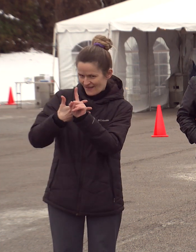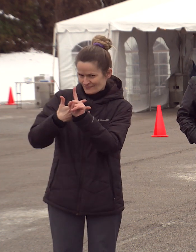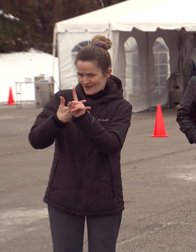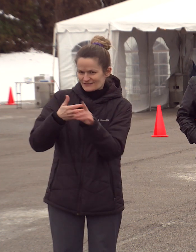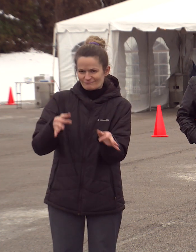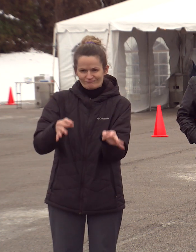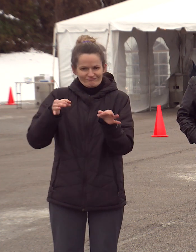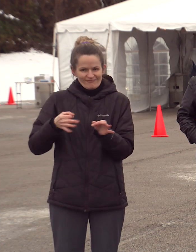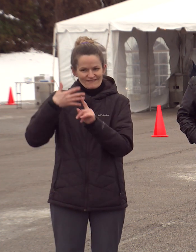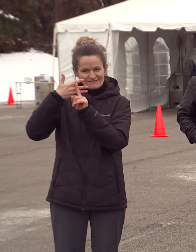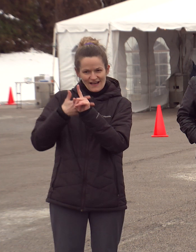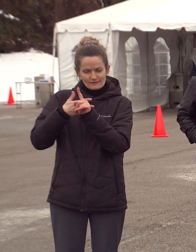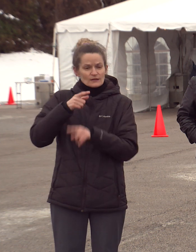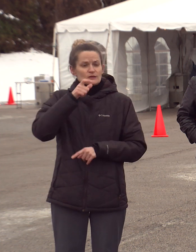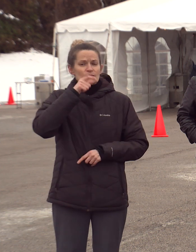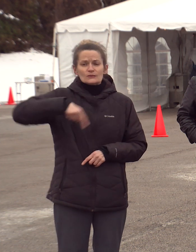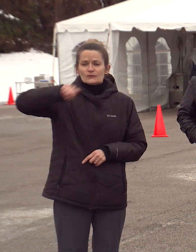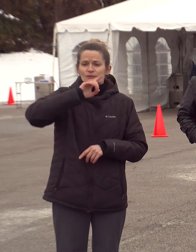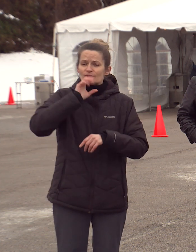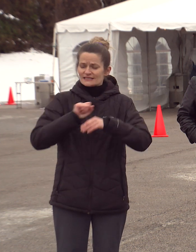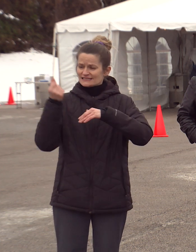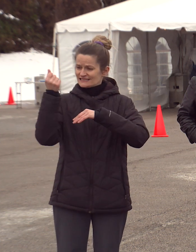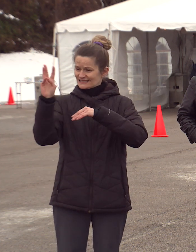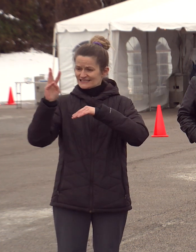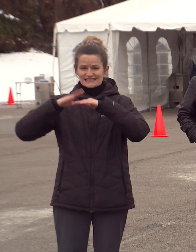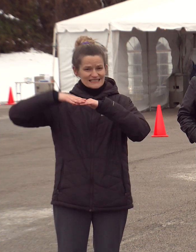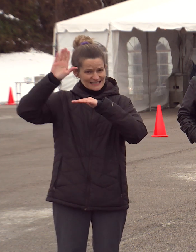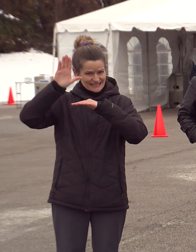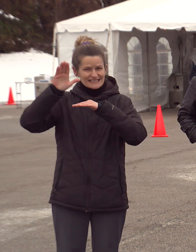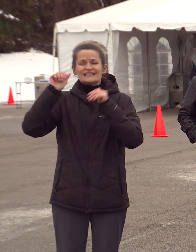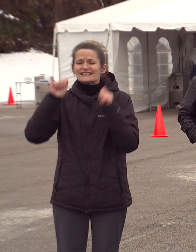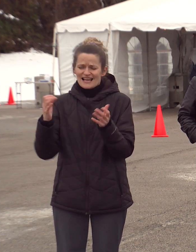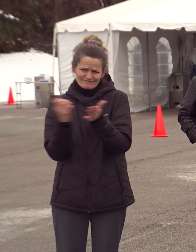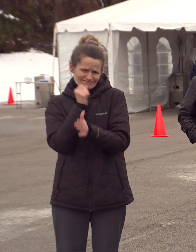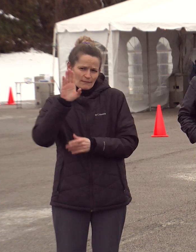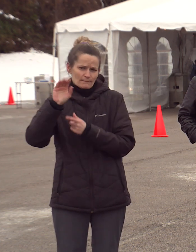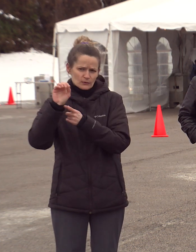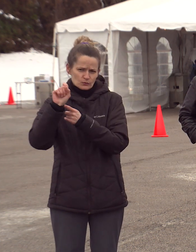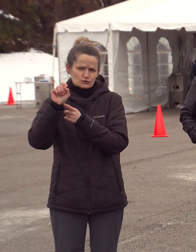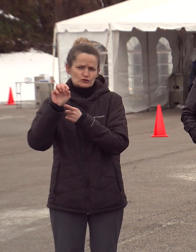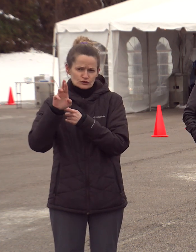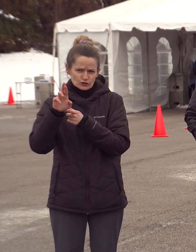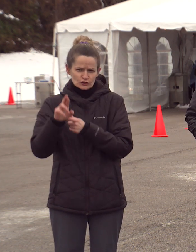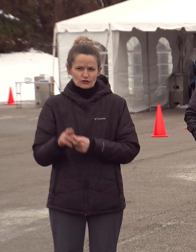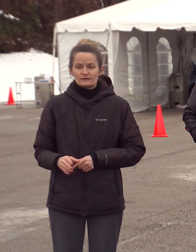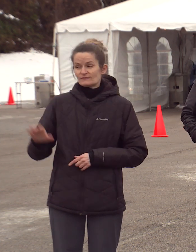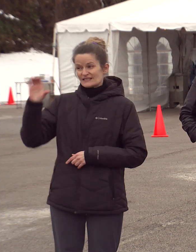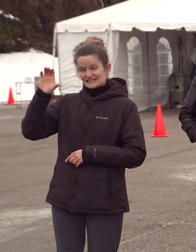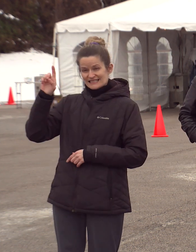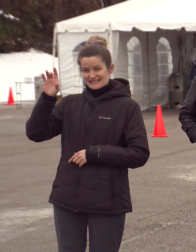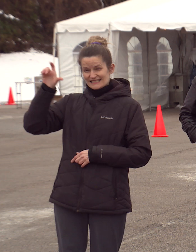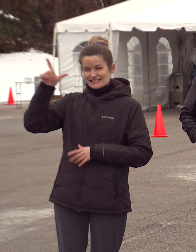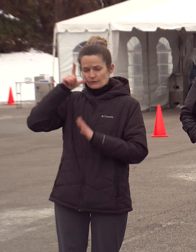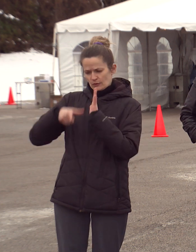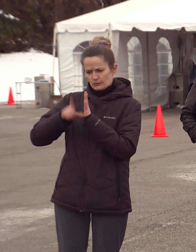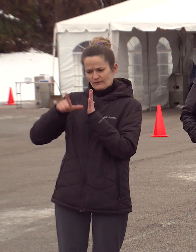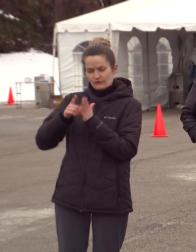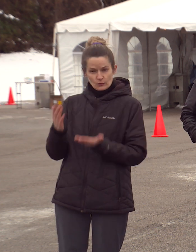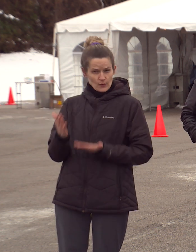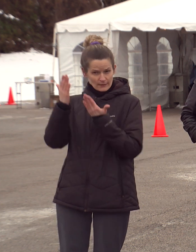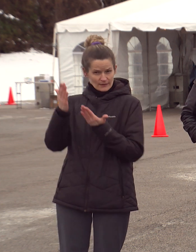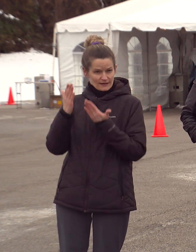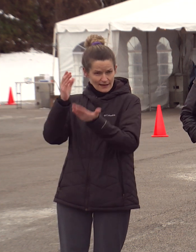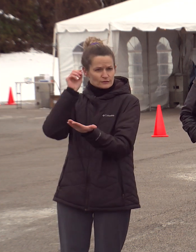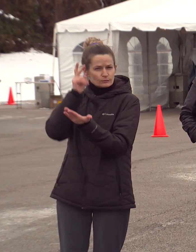now eligible to receive a booster, and later today, the CDC will be reviewing recommendations to approve boosters in children aged 12